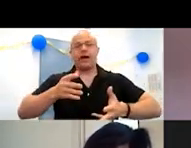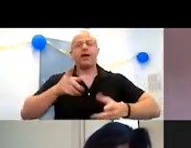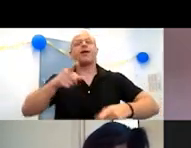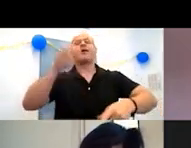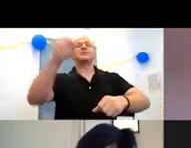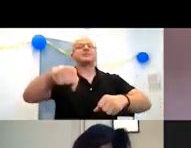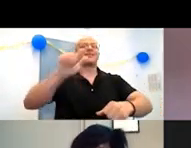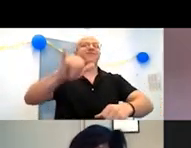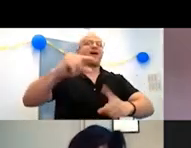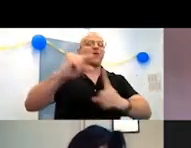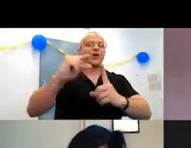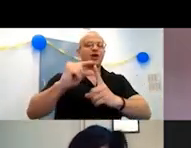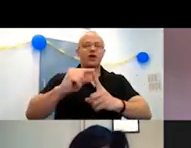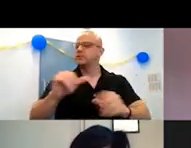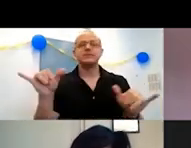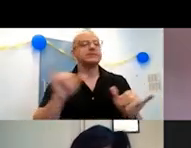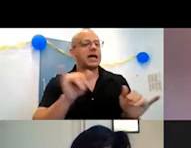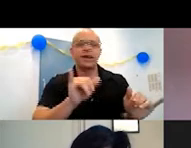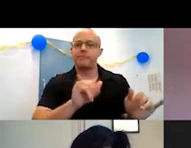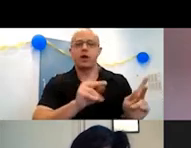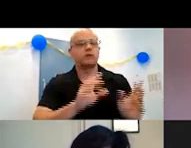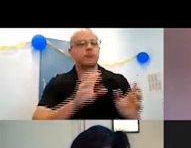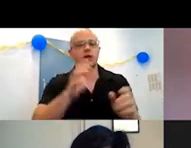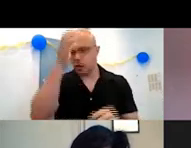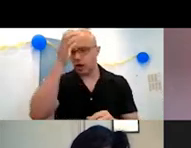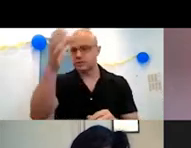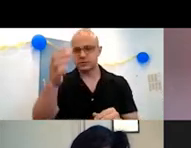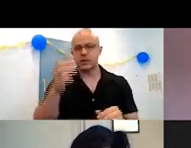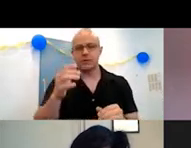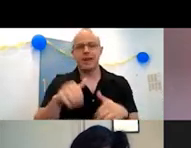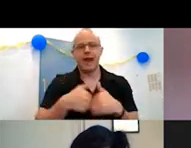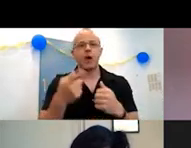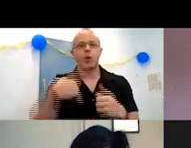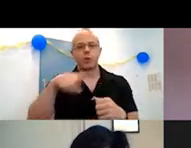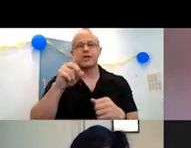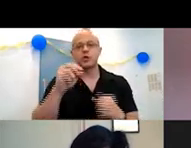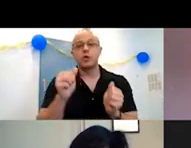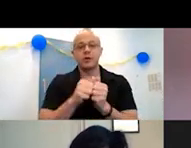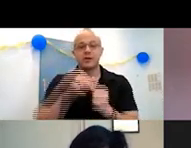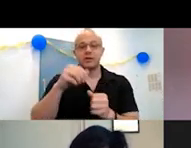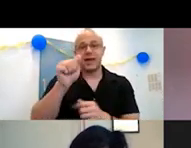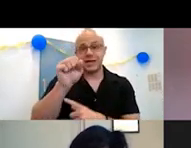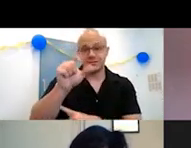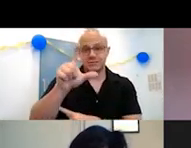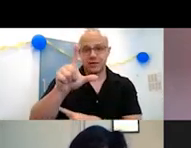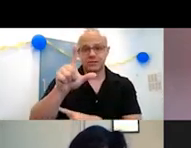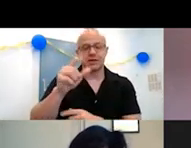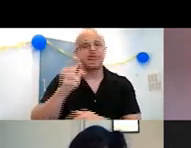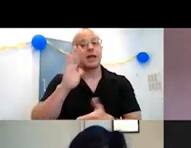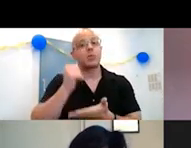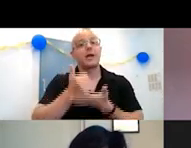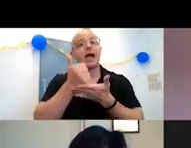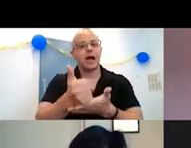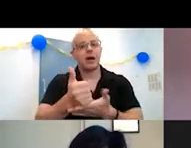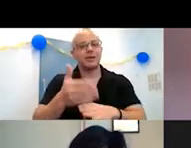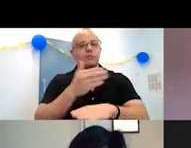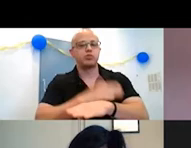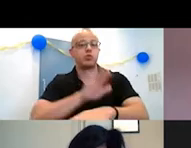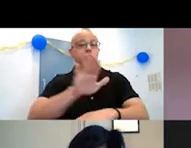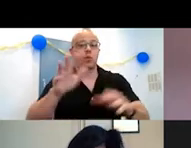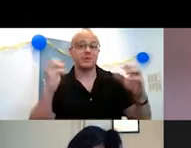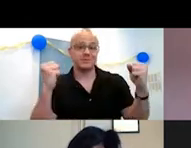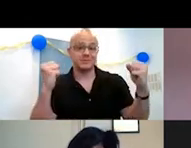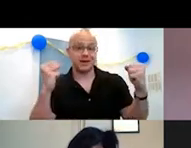of describe with your body and arms and gestures what that word is, it's the same